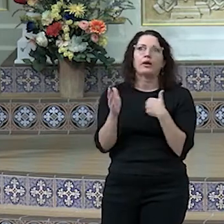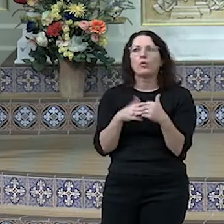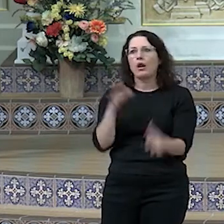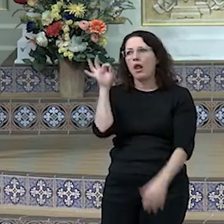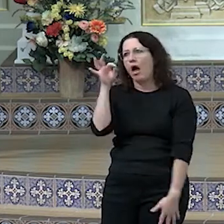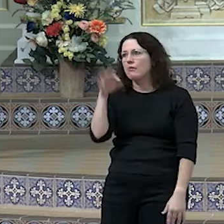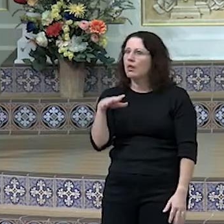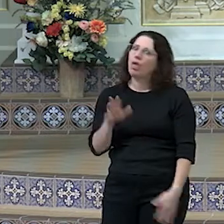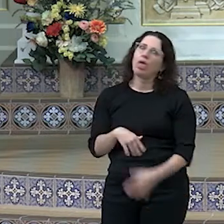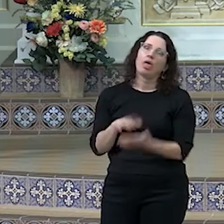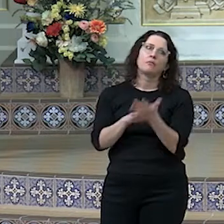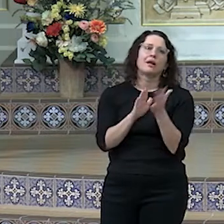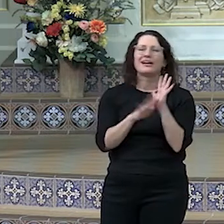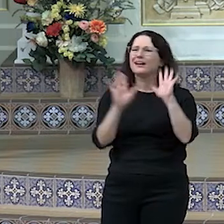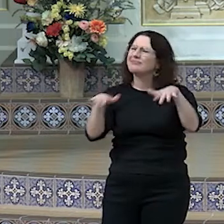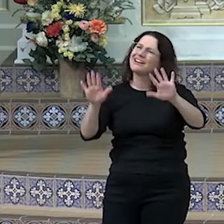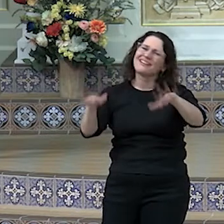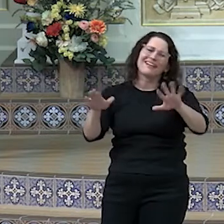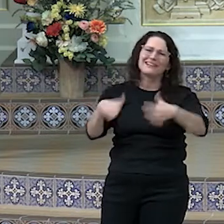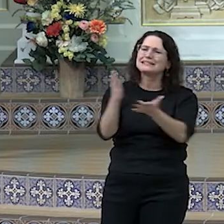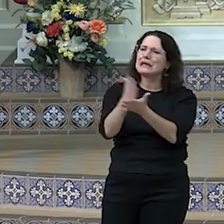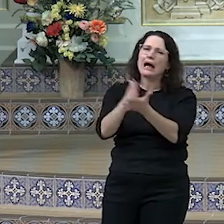would applaud and so forth.